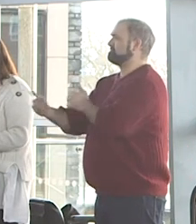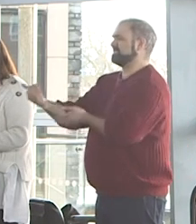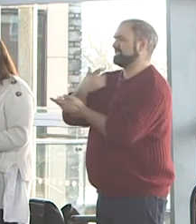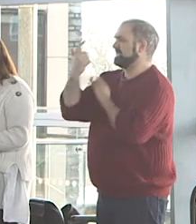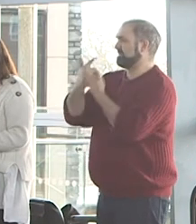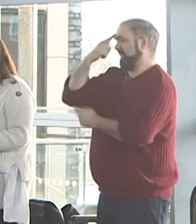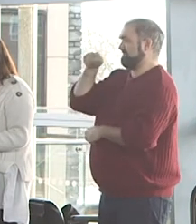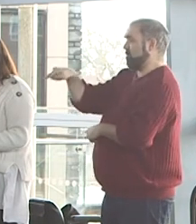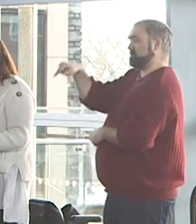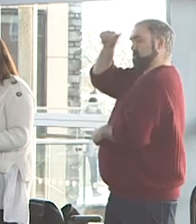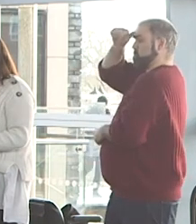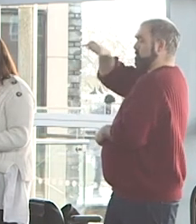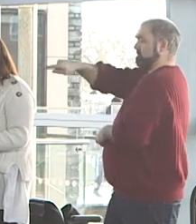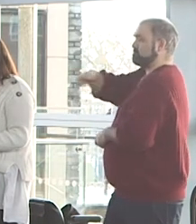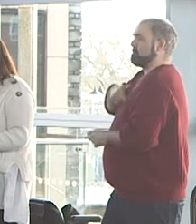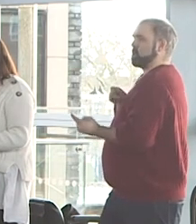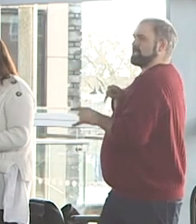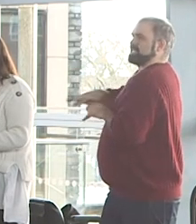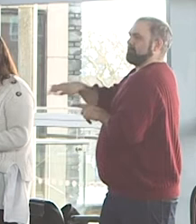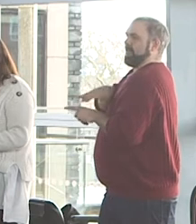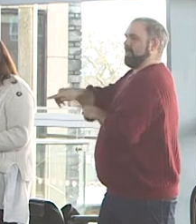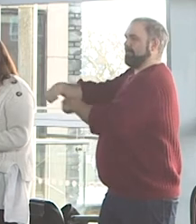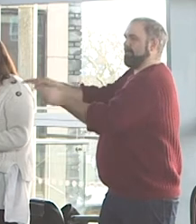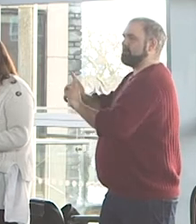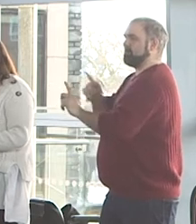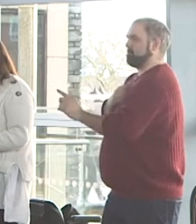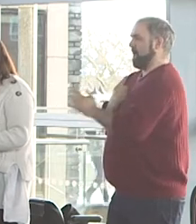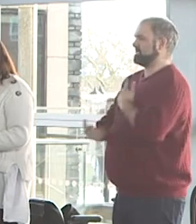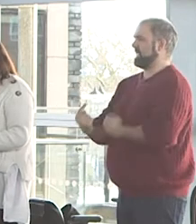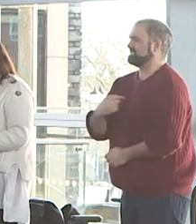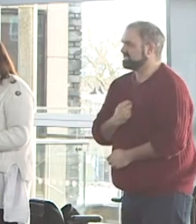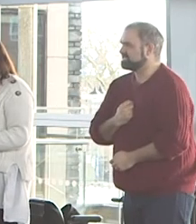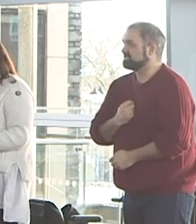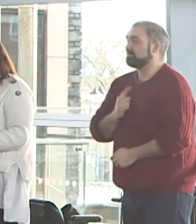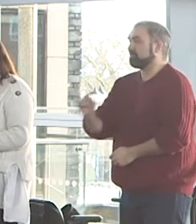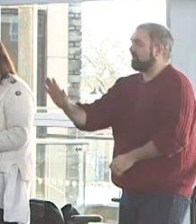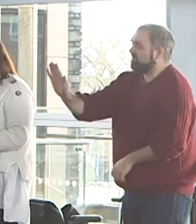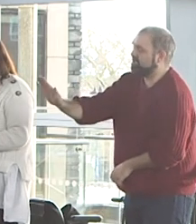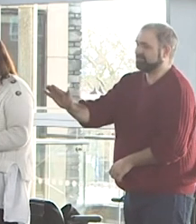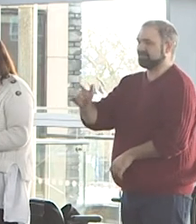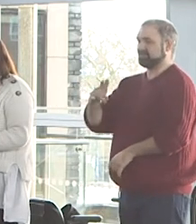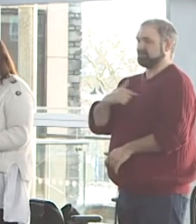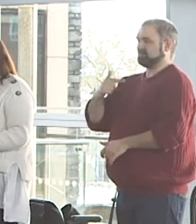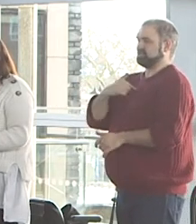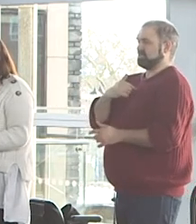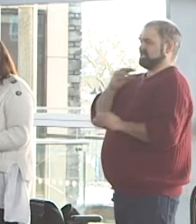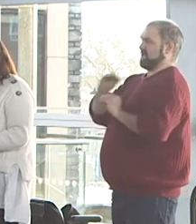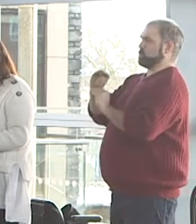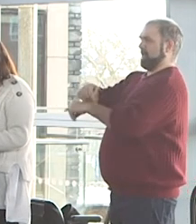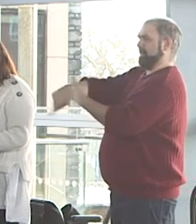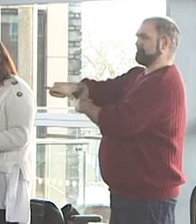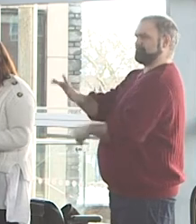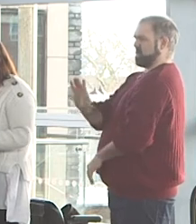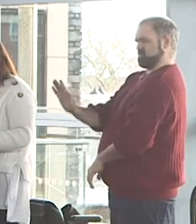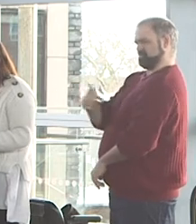and I can contaminate them, and they would isolate me. But look, it's not up to me to educate them at my own expense."